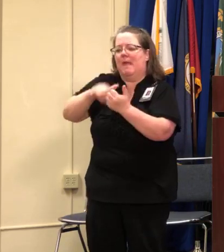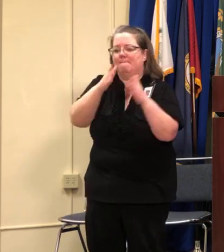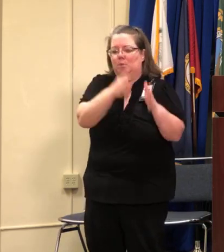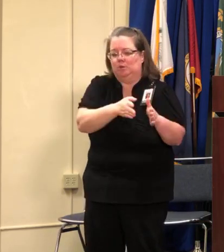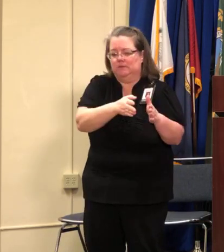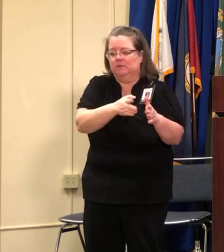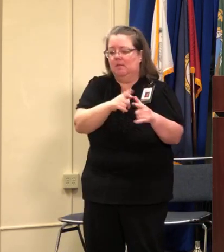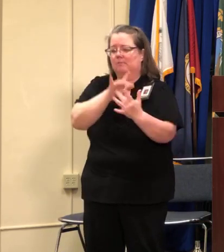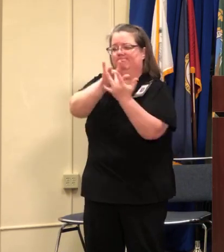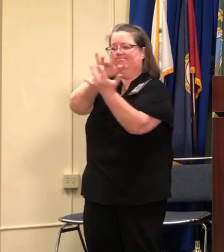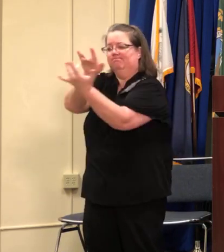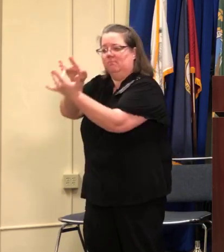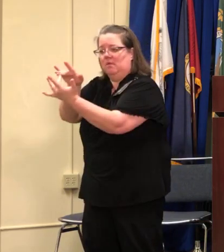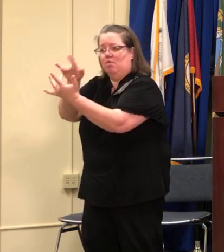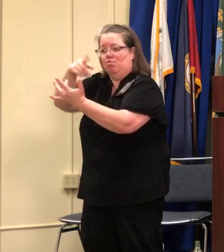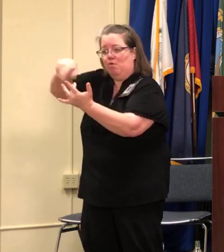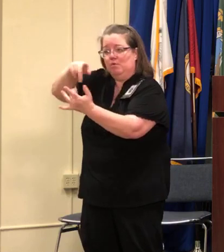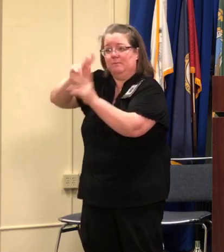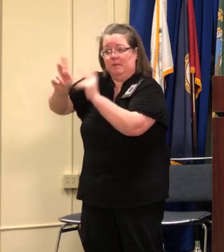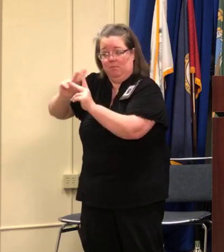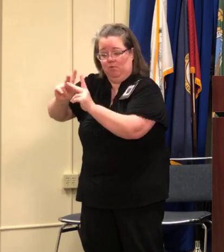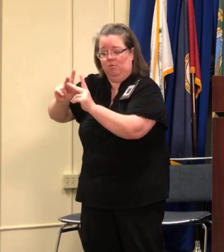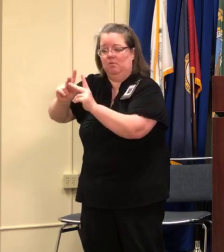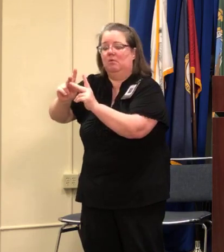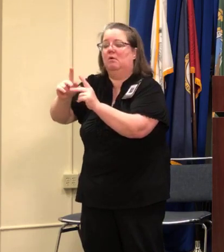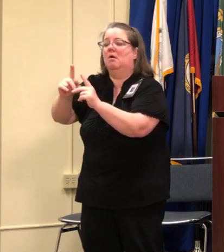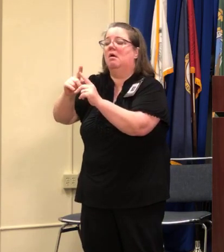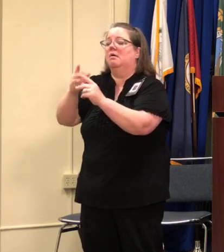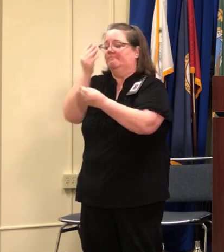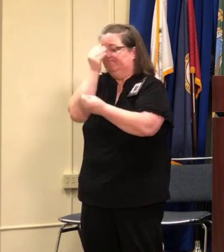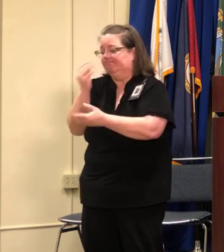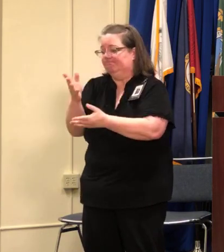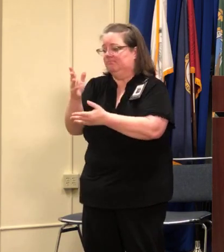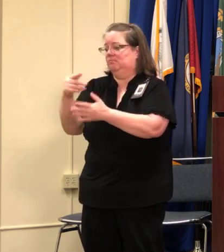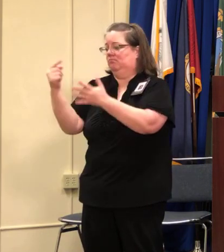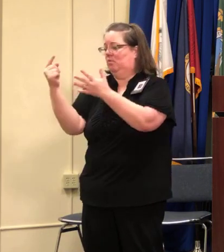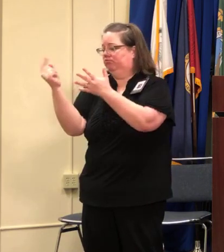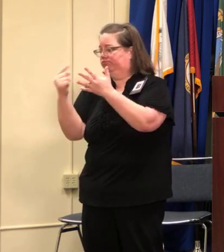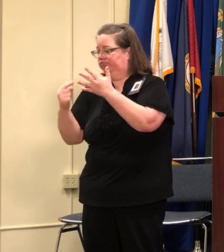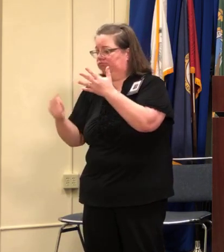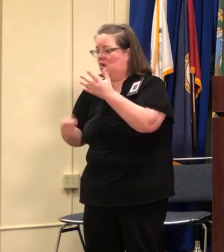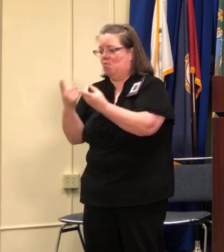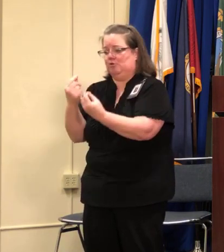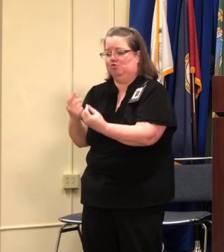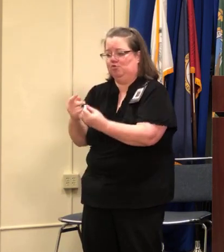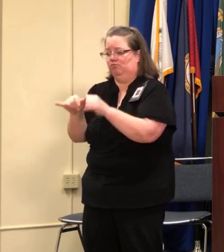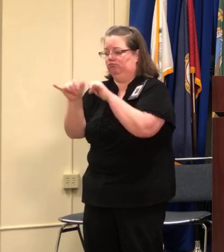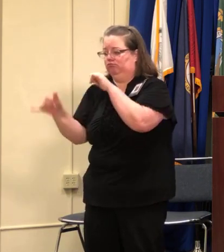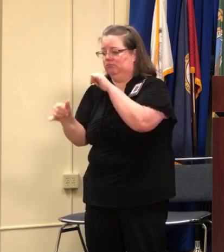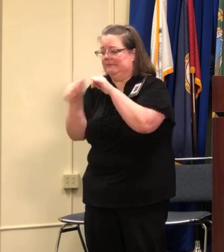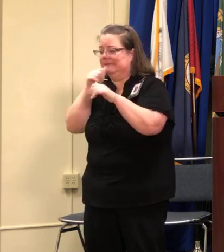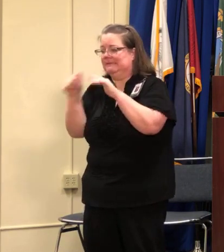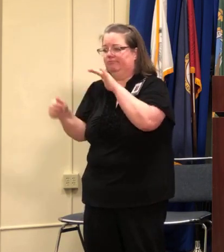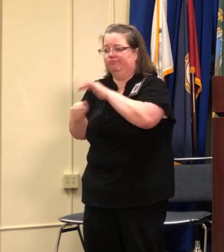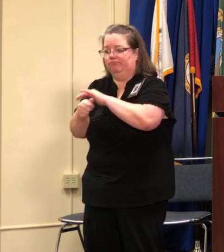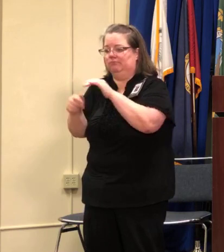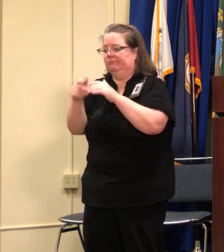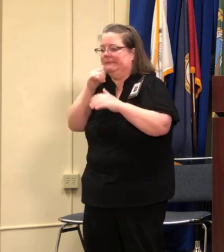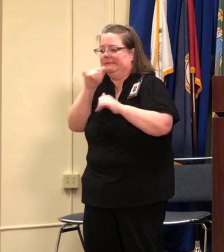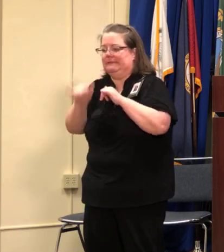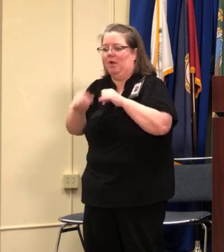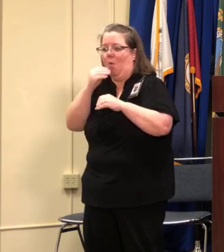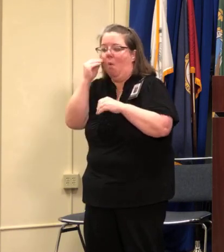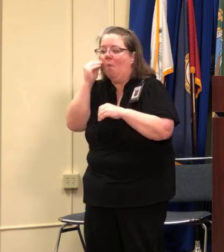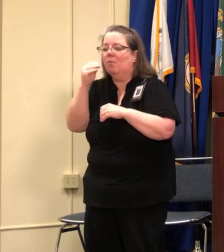in touch with those contacts and telling them their instructions about isolation and quarantine so that they're